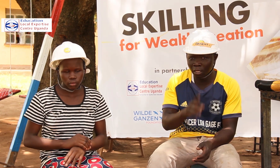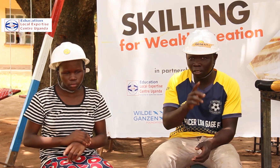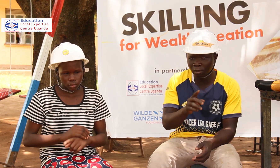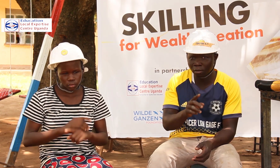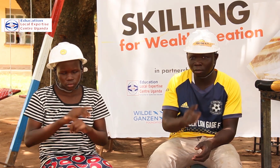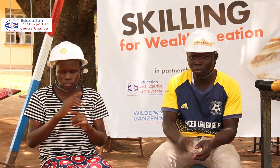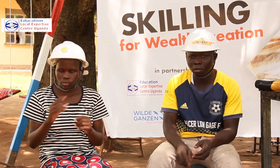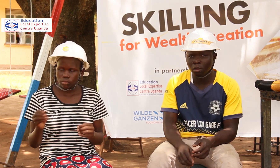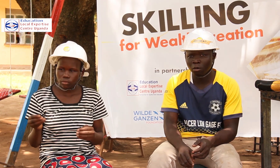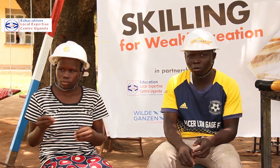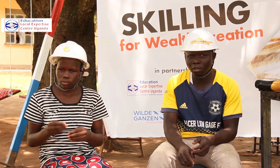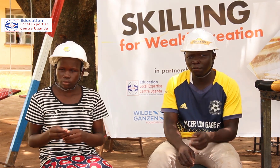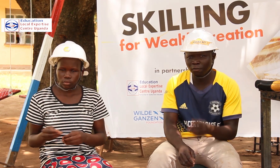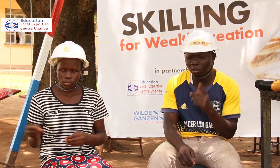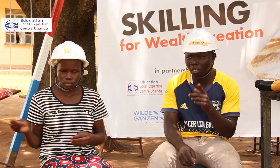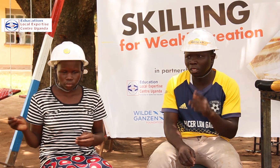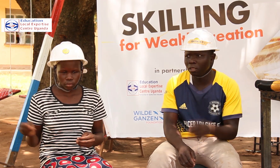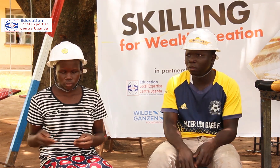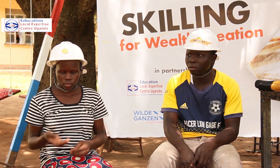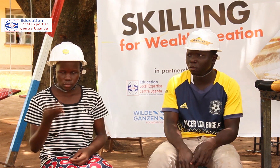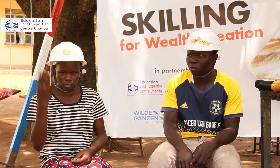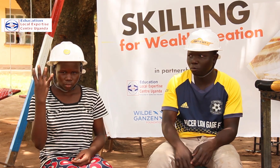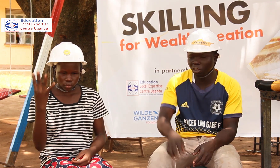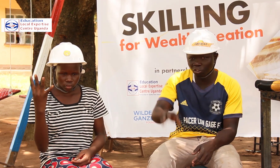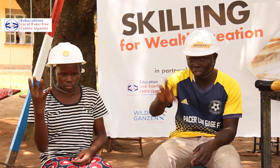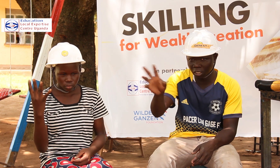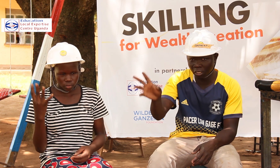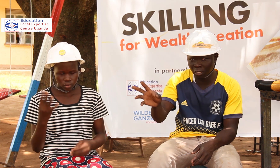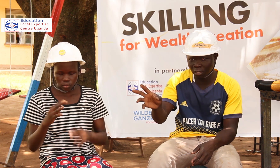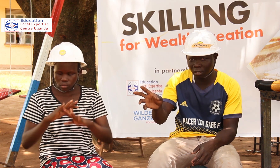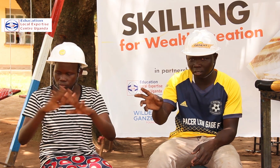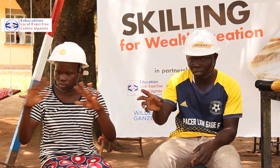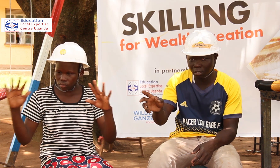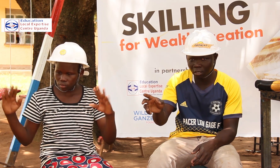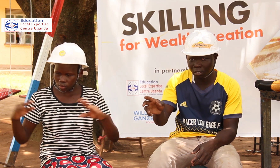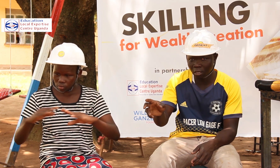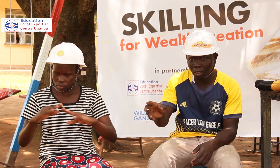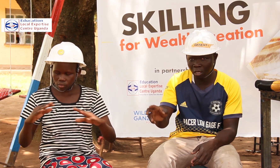On the fourth day, we joined it,